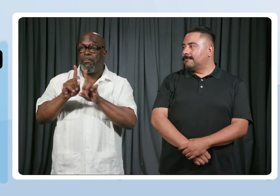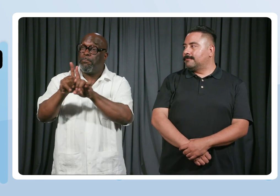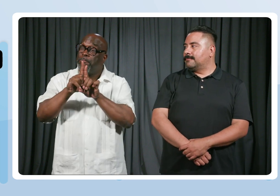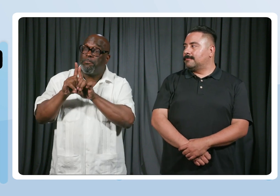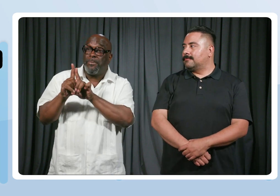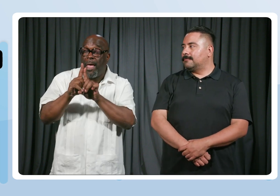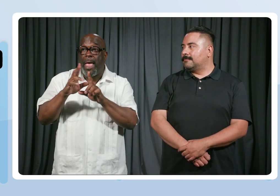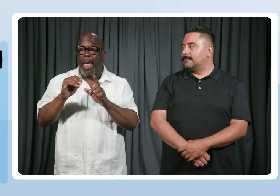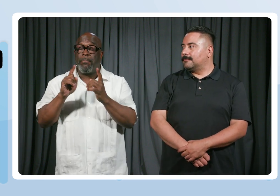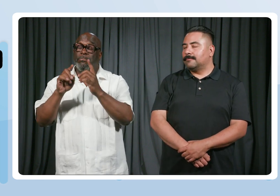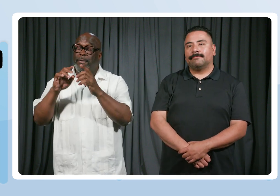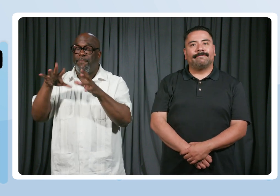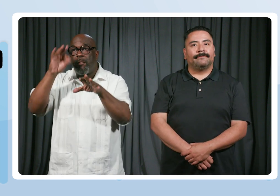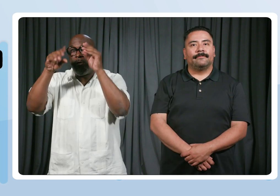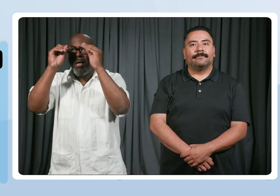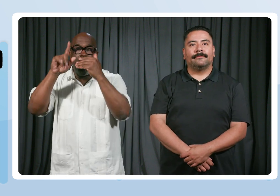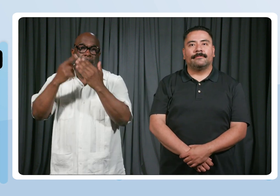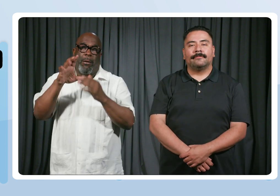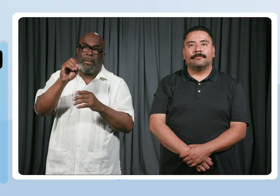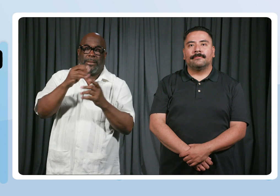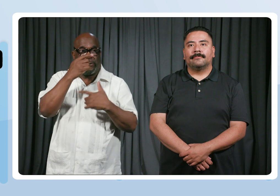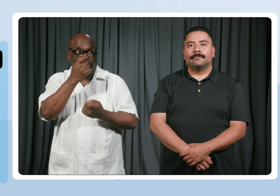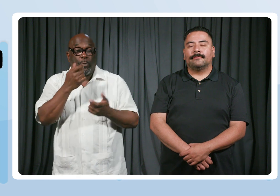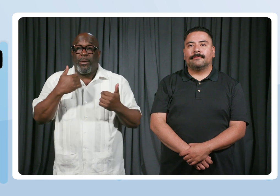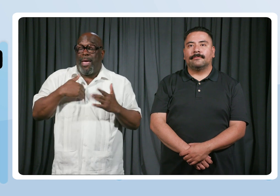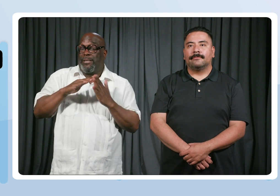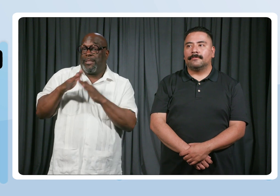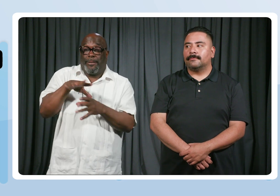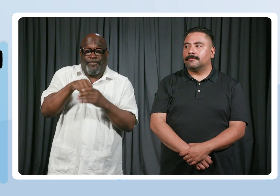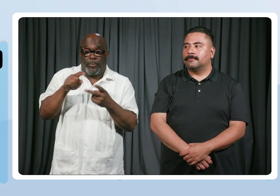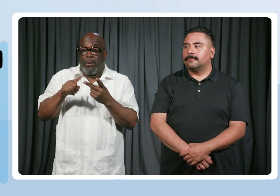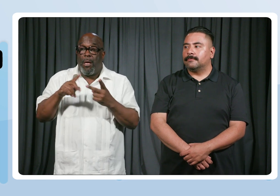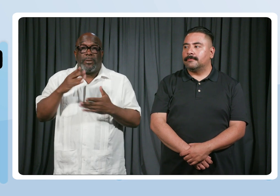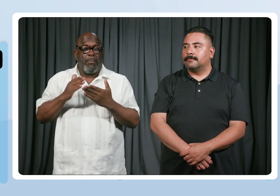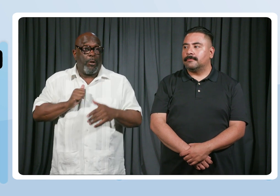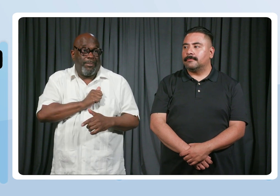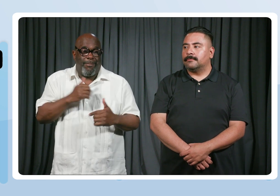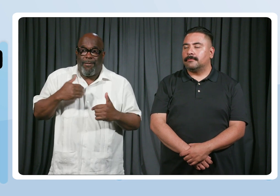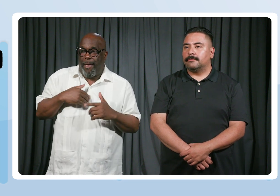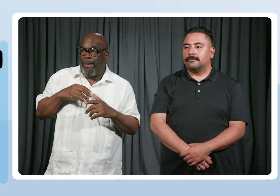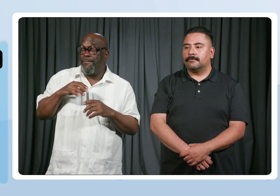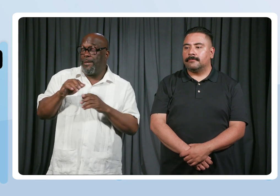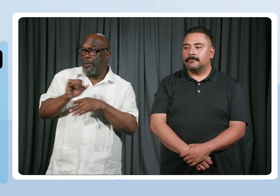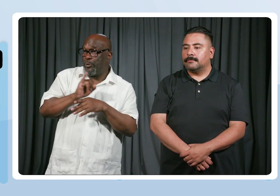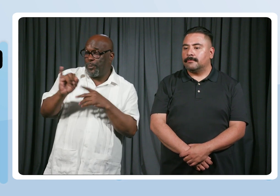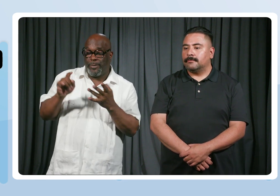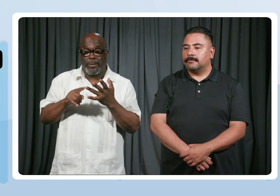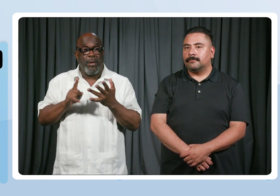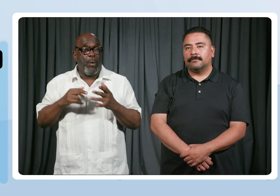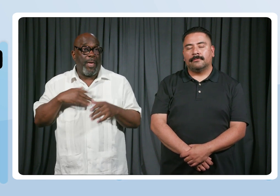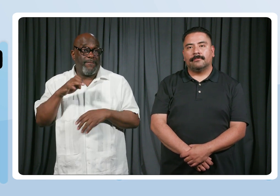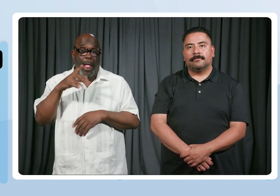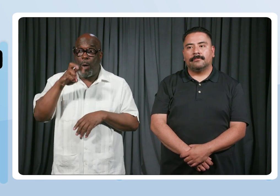are interested. We've got city internships. We've got aldermen who have summer interns. We've got fellows at the mayor's office and high school